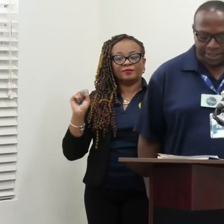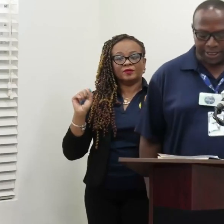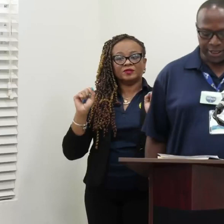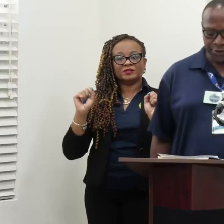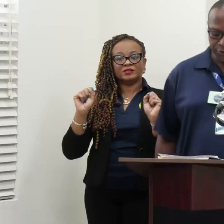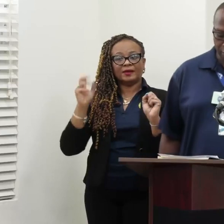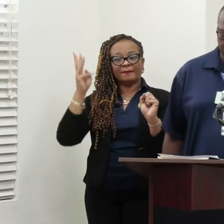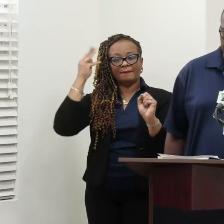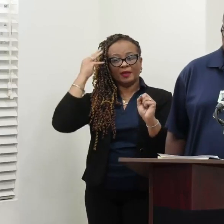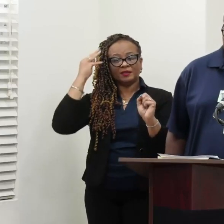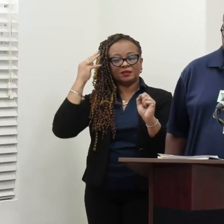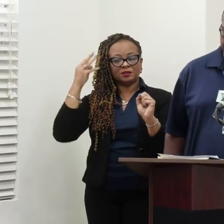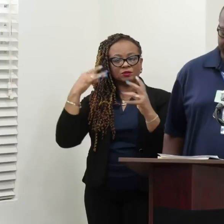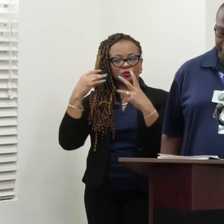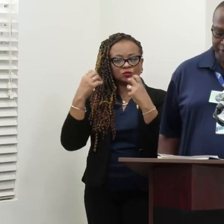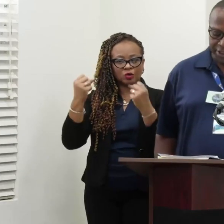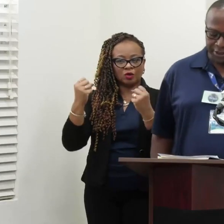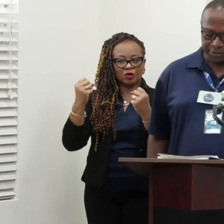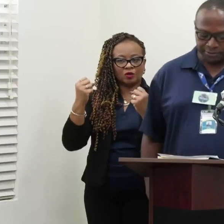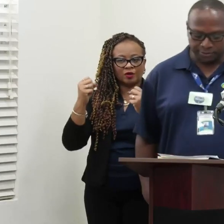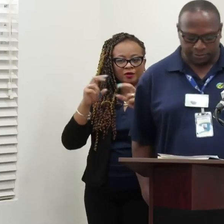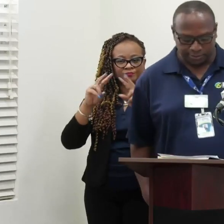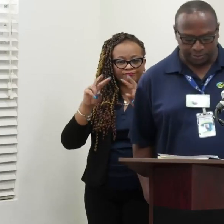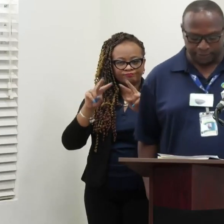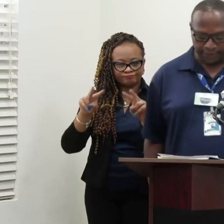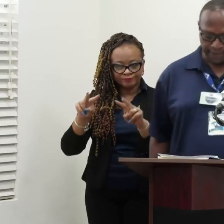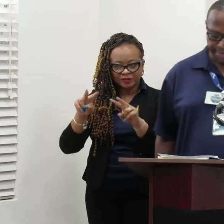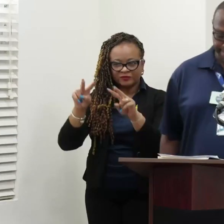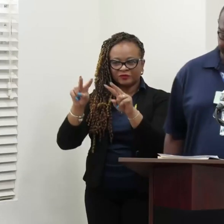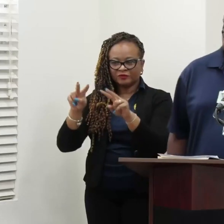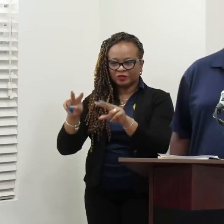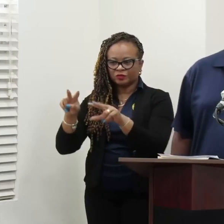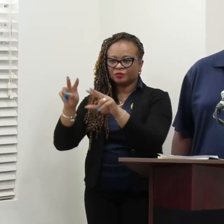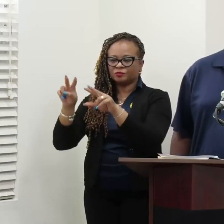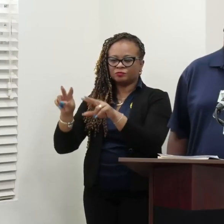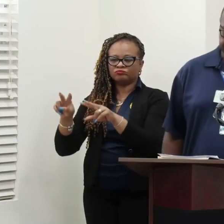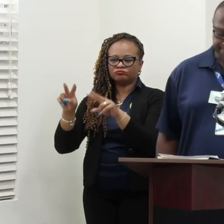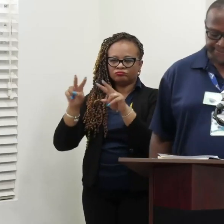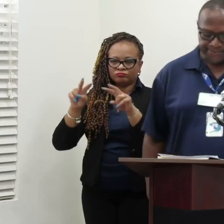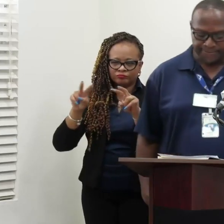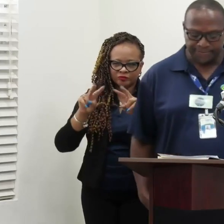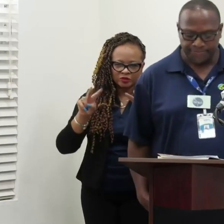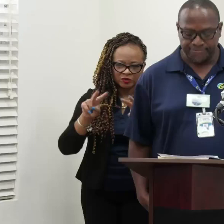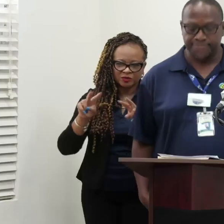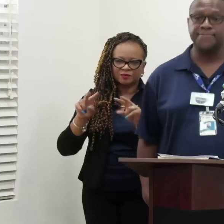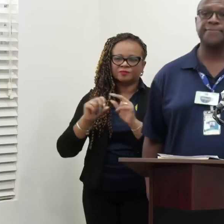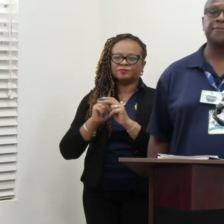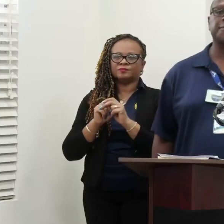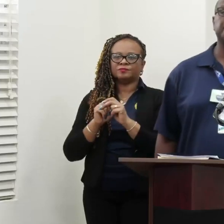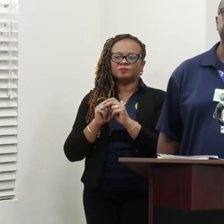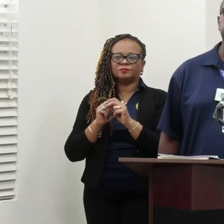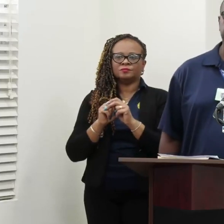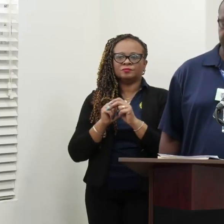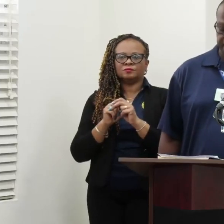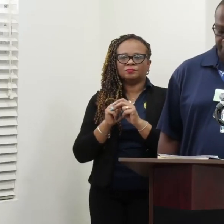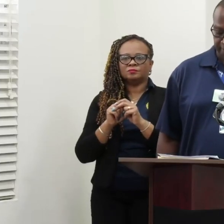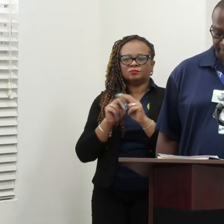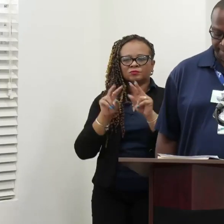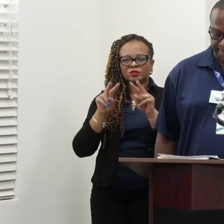remain mentally strong, and vigilant. BPL besoin vous rester safe, vous pas besoin pour